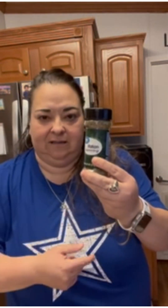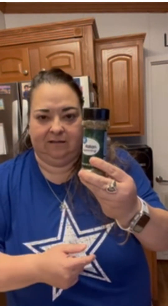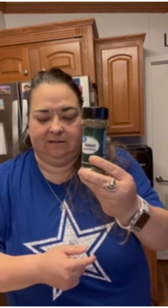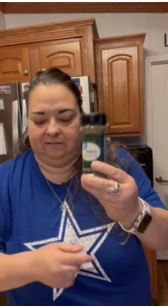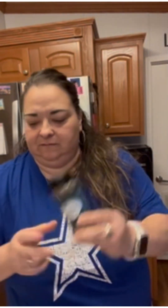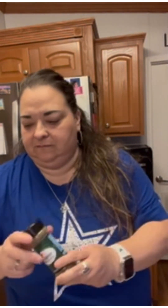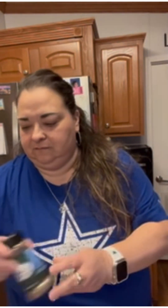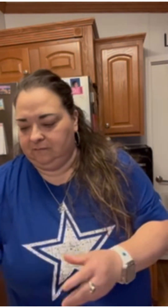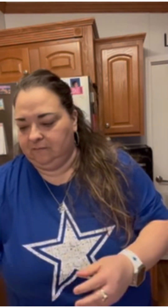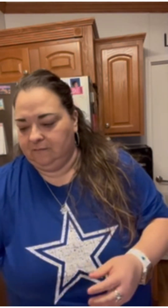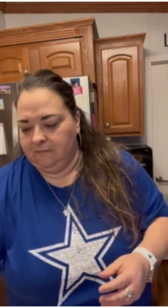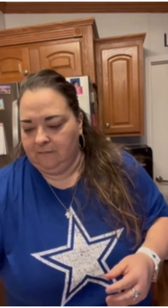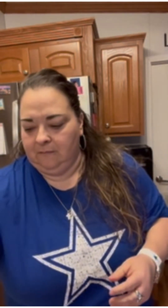Italian seasoning.